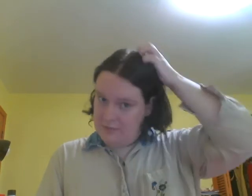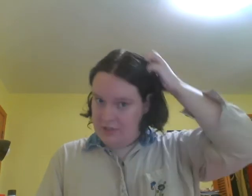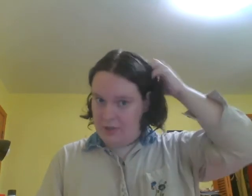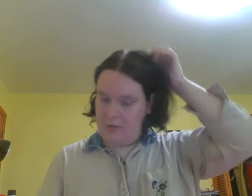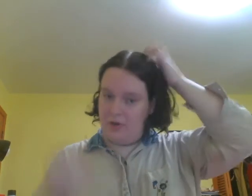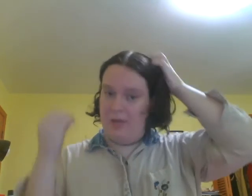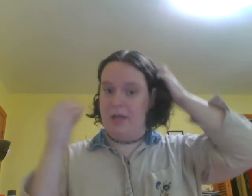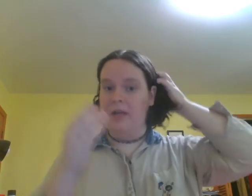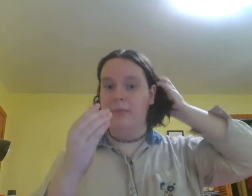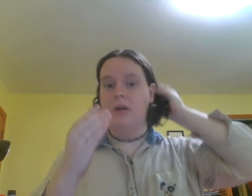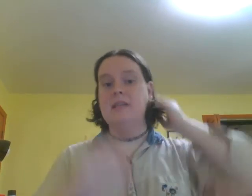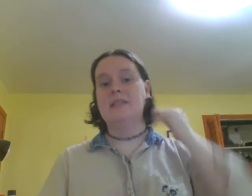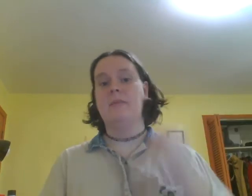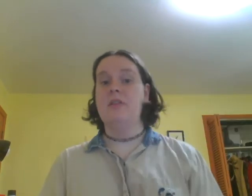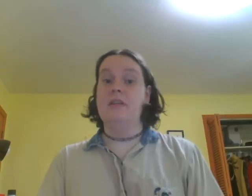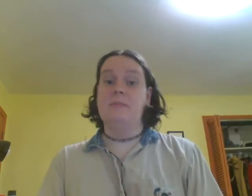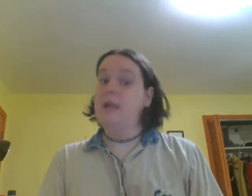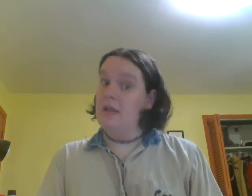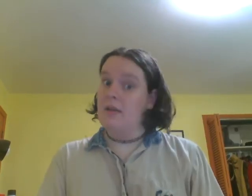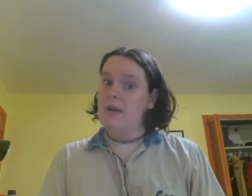You're naming a number, it's the number that doesn't mean anything.